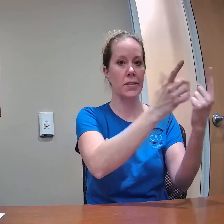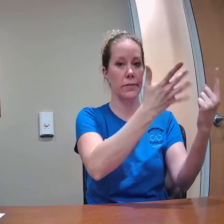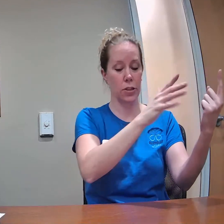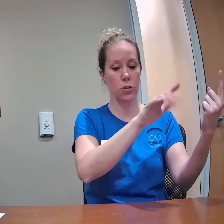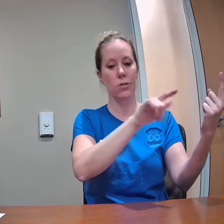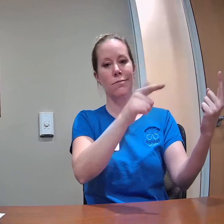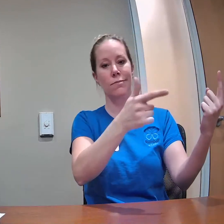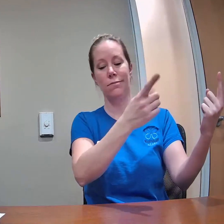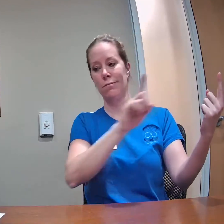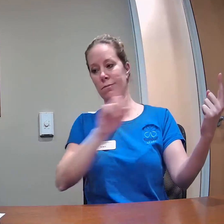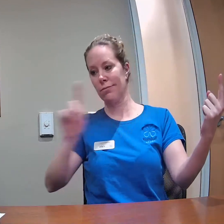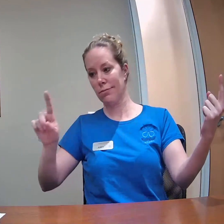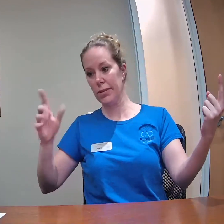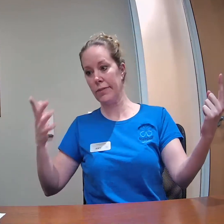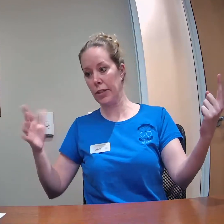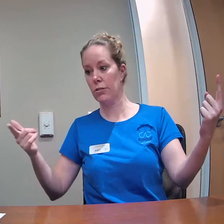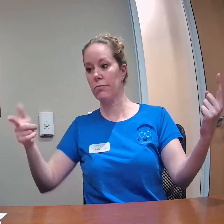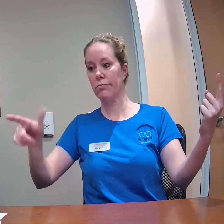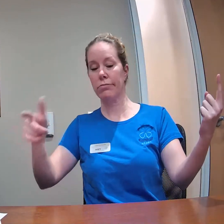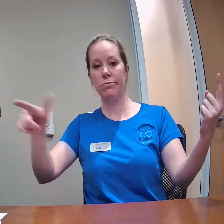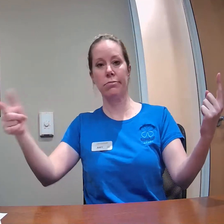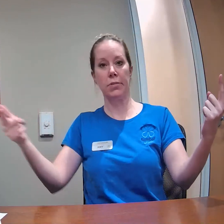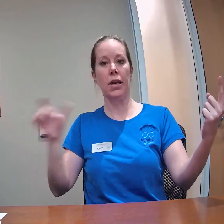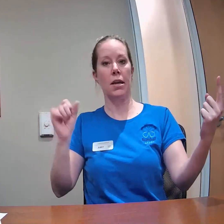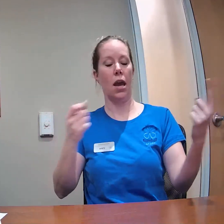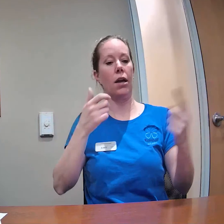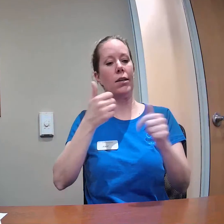So I think